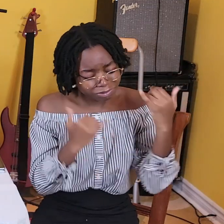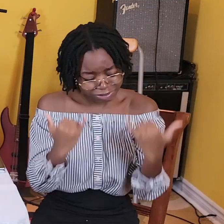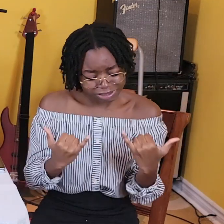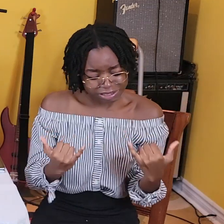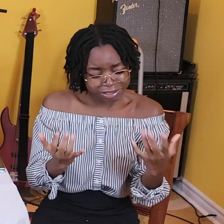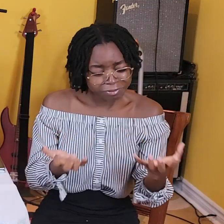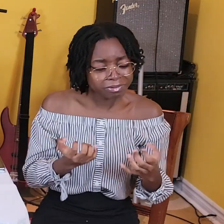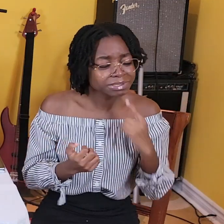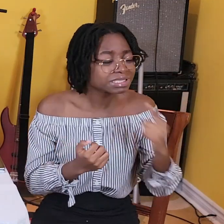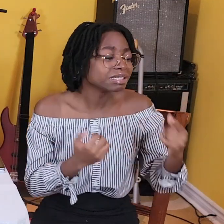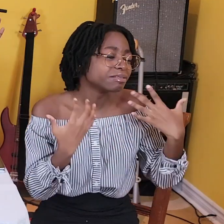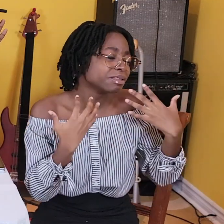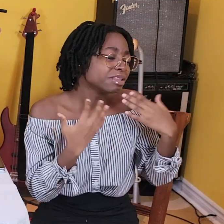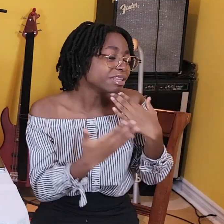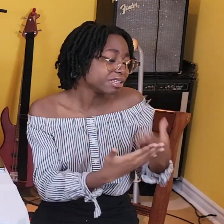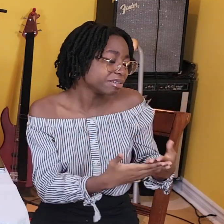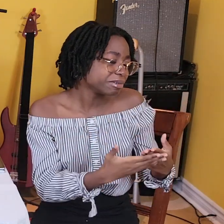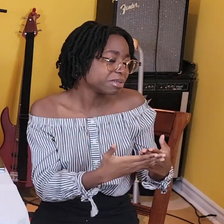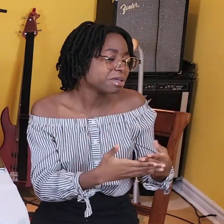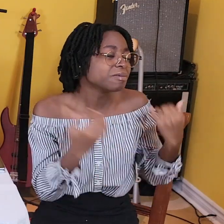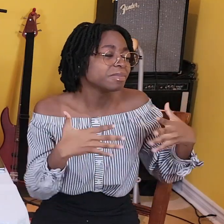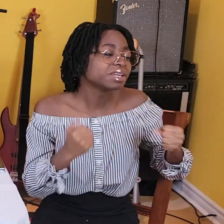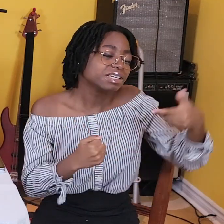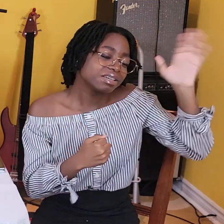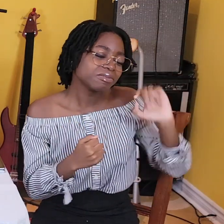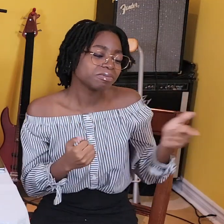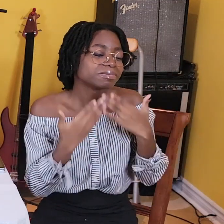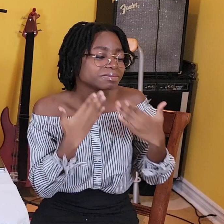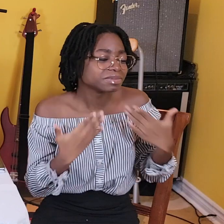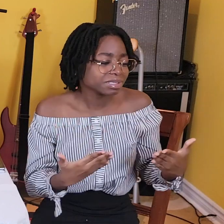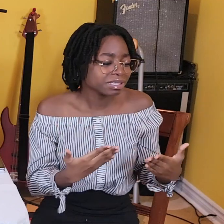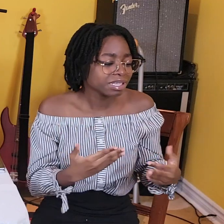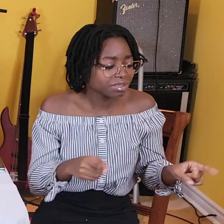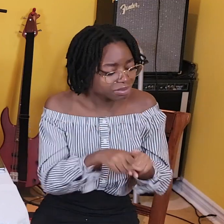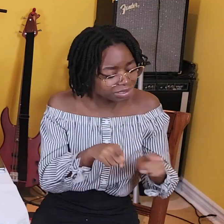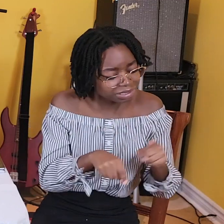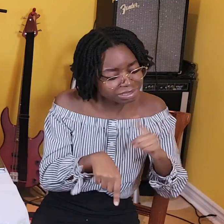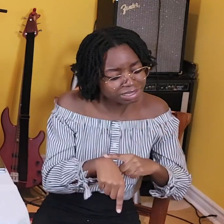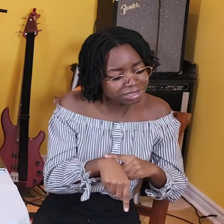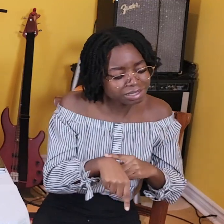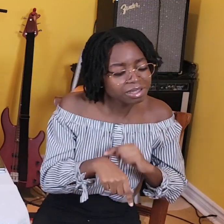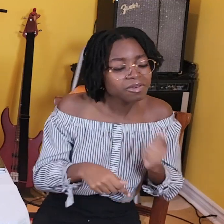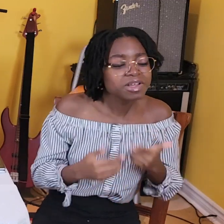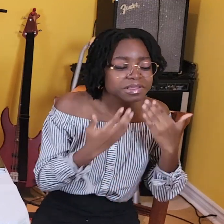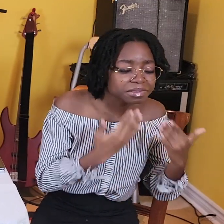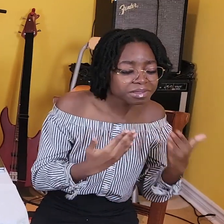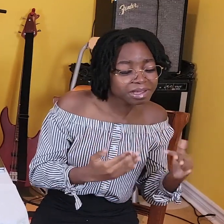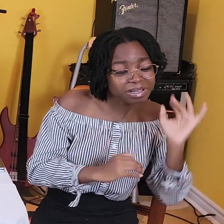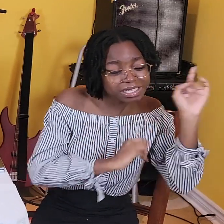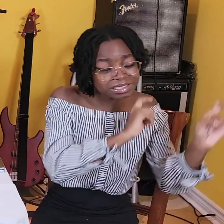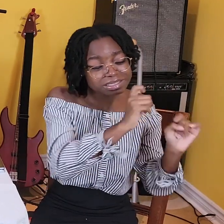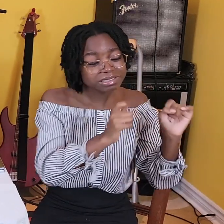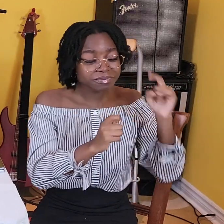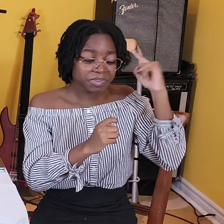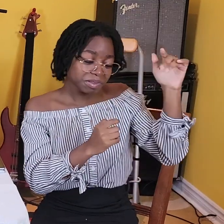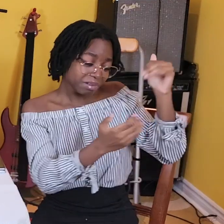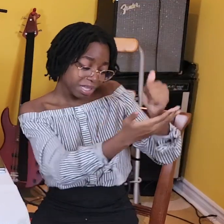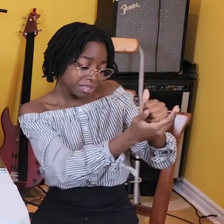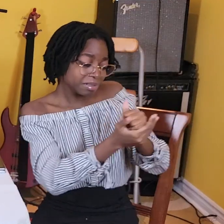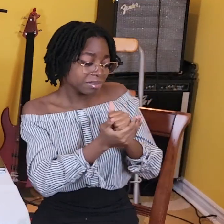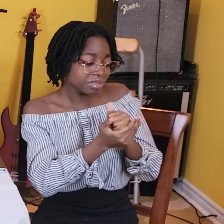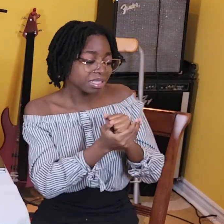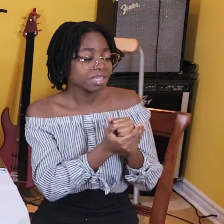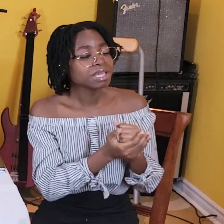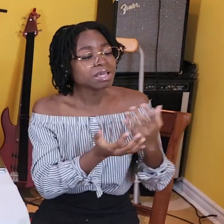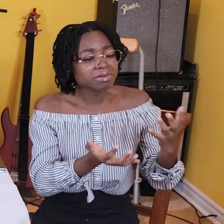mighty God, we are thankful, oh God. At the same time that we say we are thankful, we're asking you for help so that, Lord God,